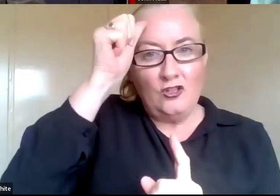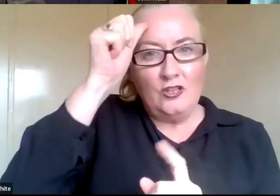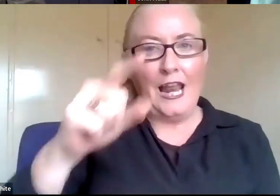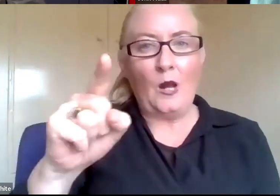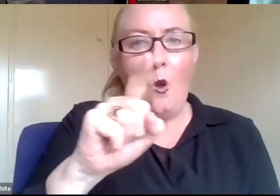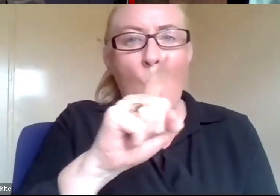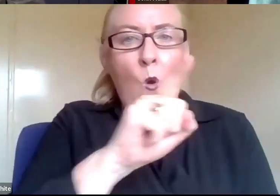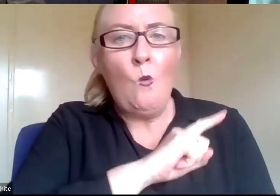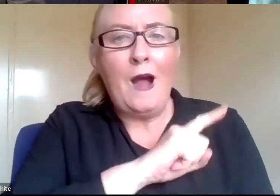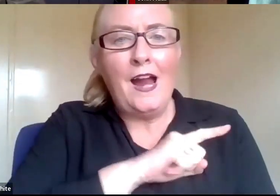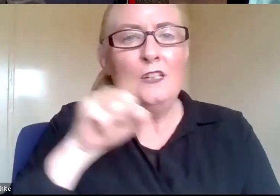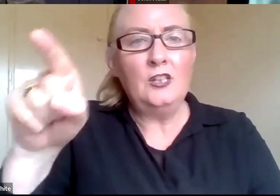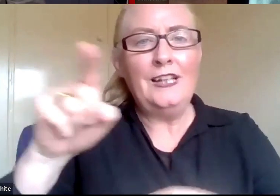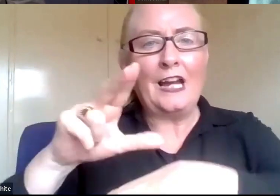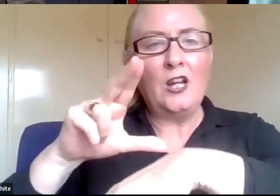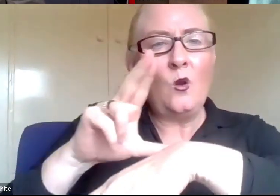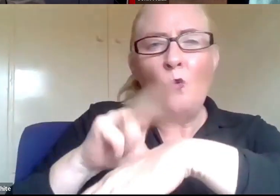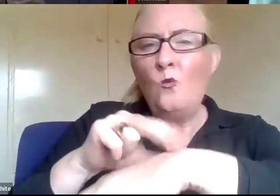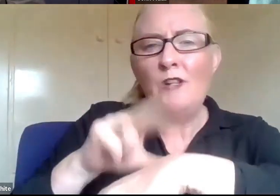than yours.